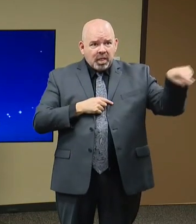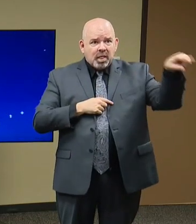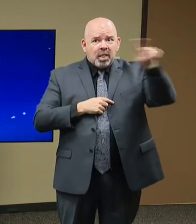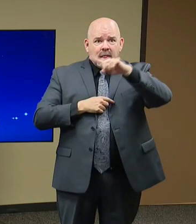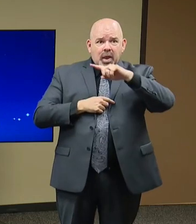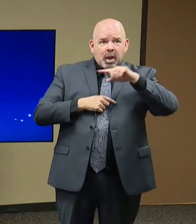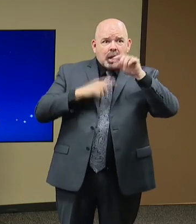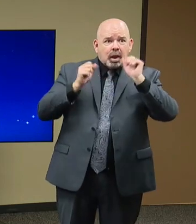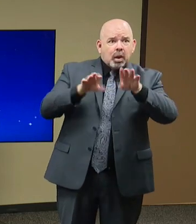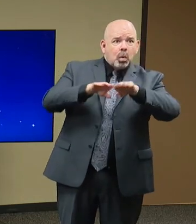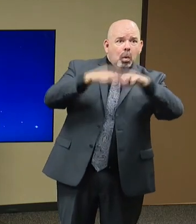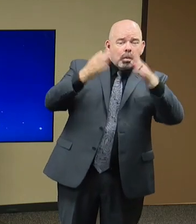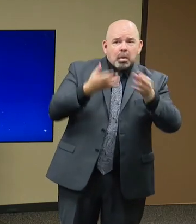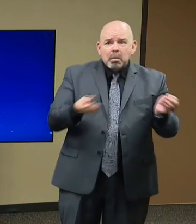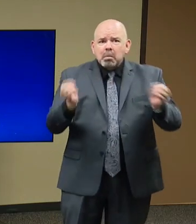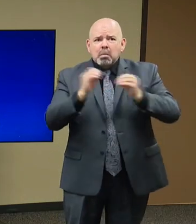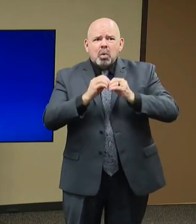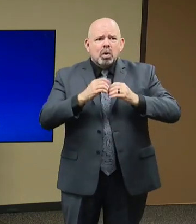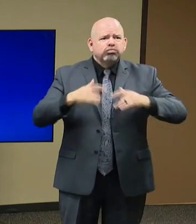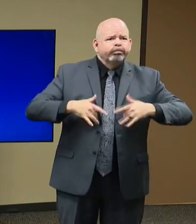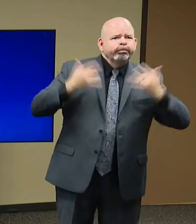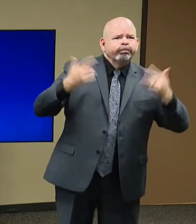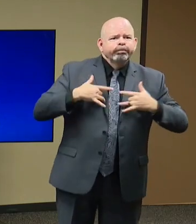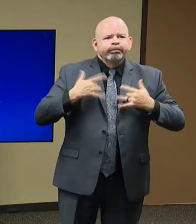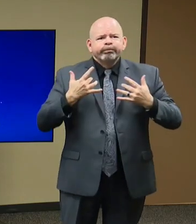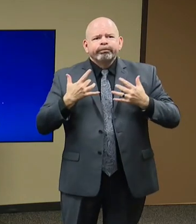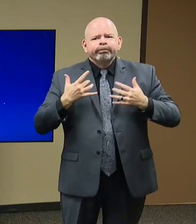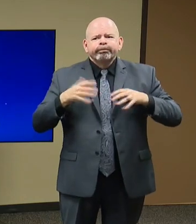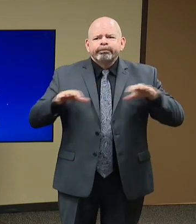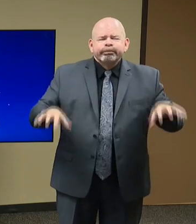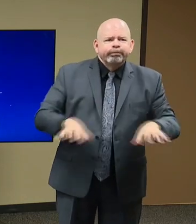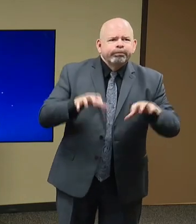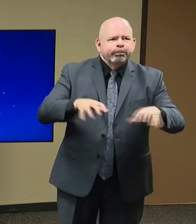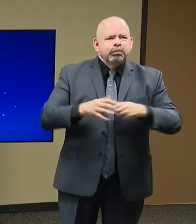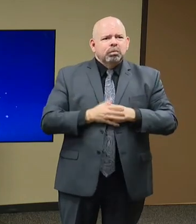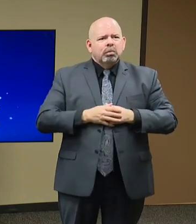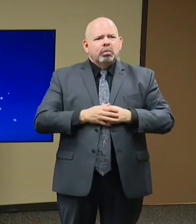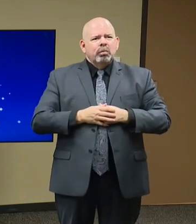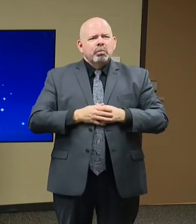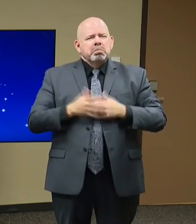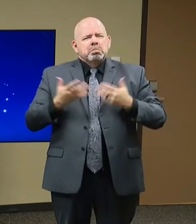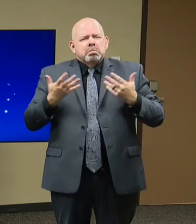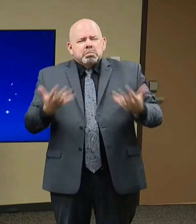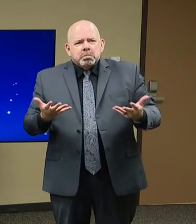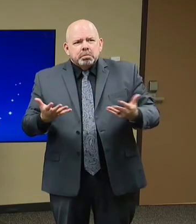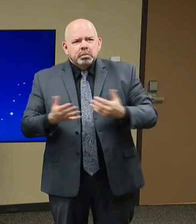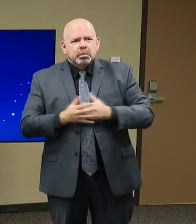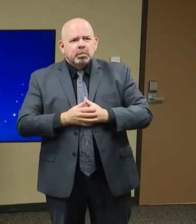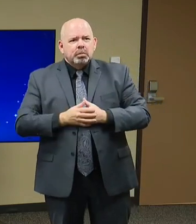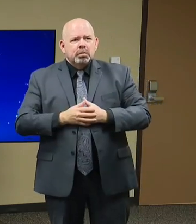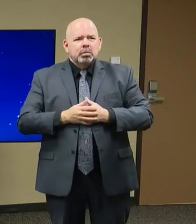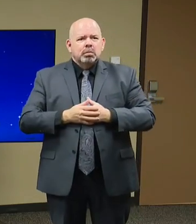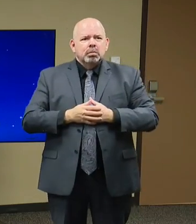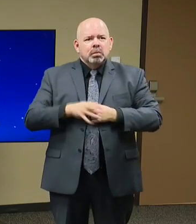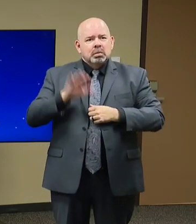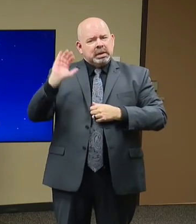So I need clarity on what am I allowed to do now because you're going in the right direction, and does that pose a problem